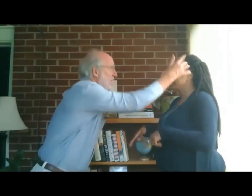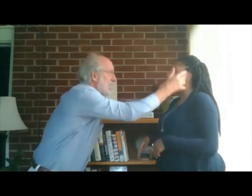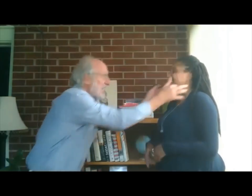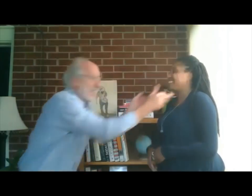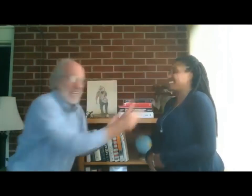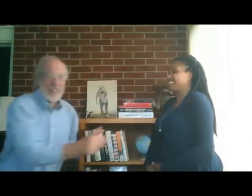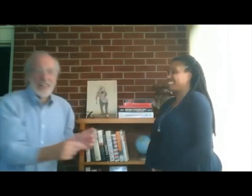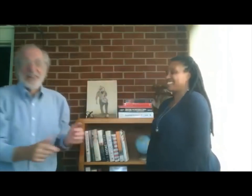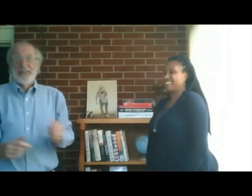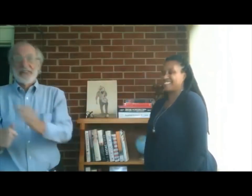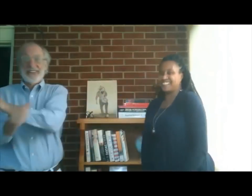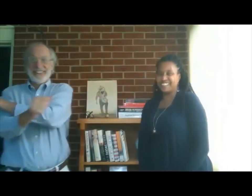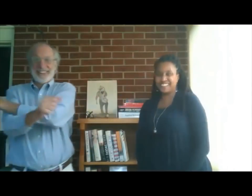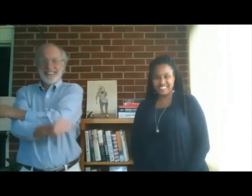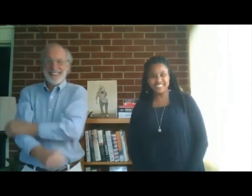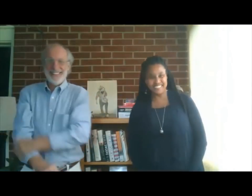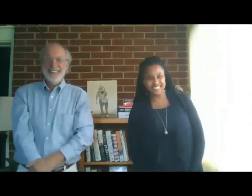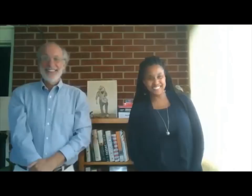Egg!